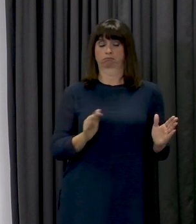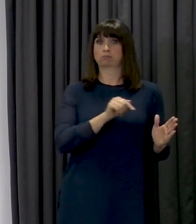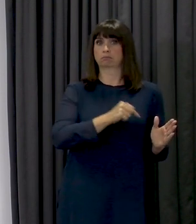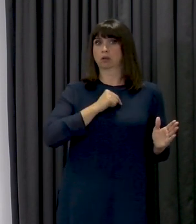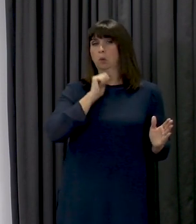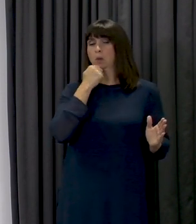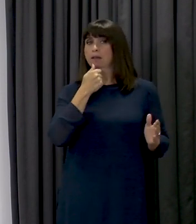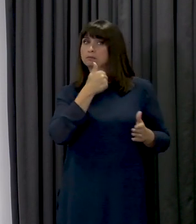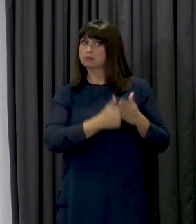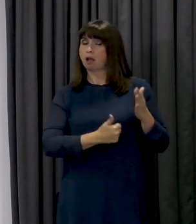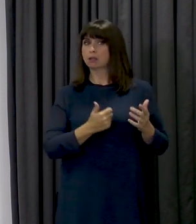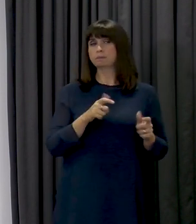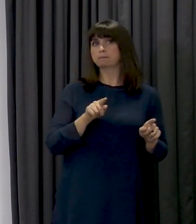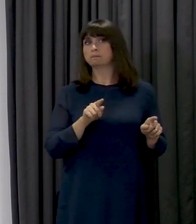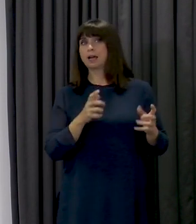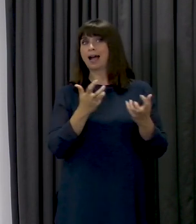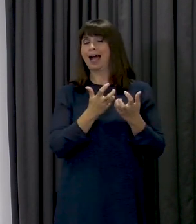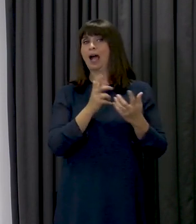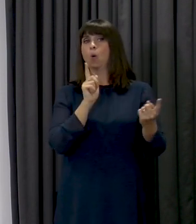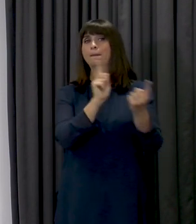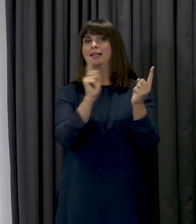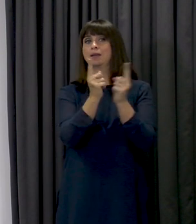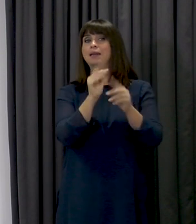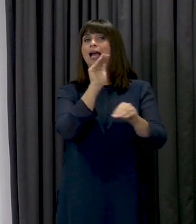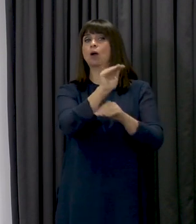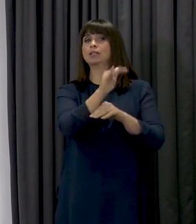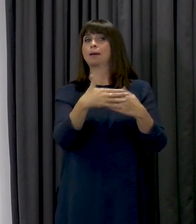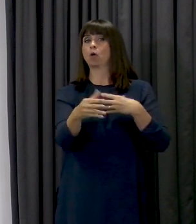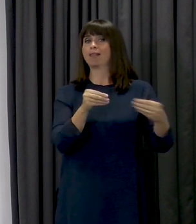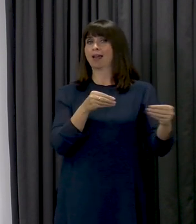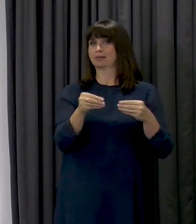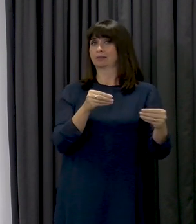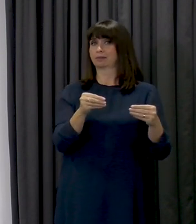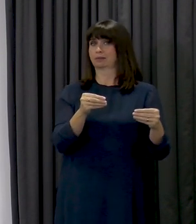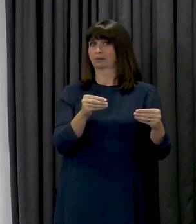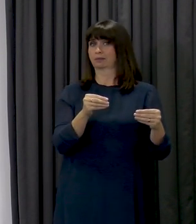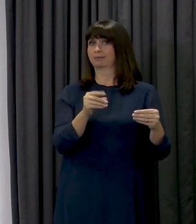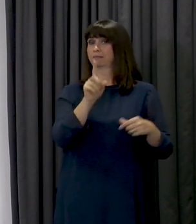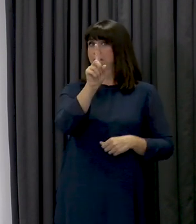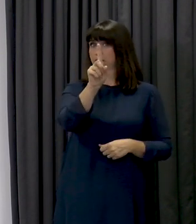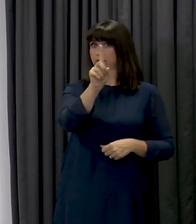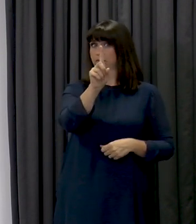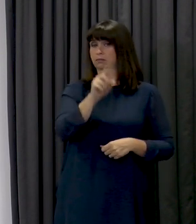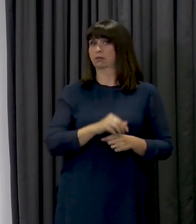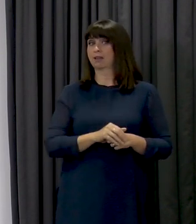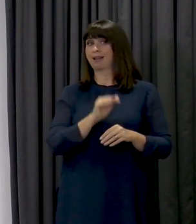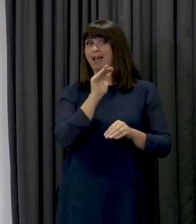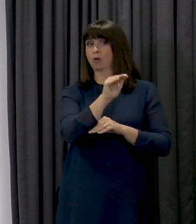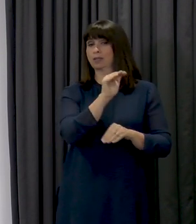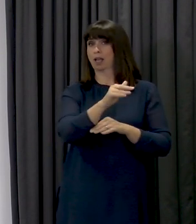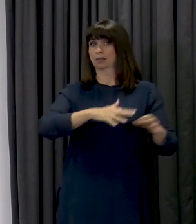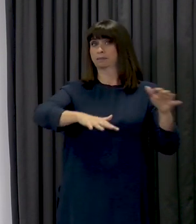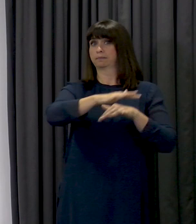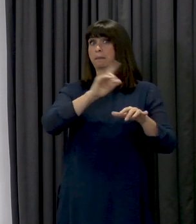more flexibility in the way people can meet outdoors, while reminding everyone that physical